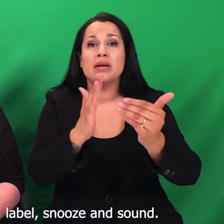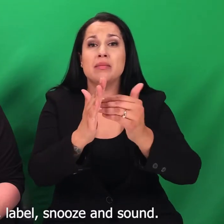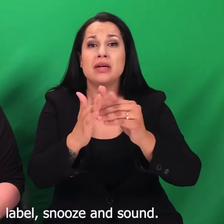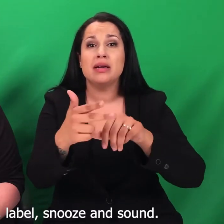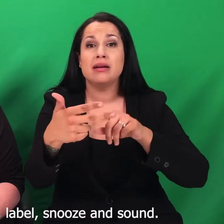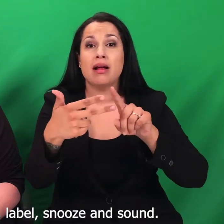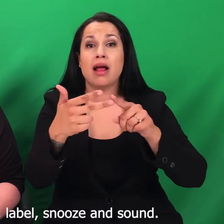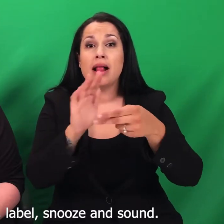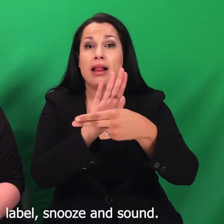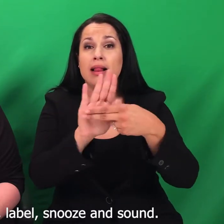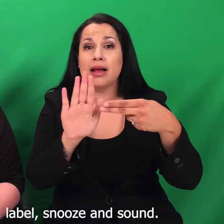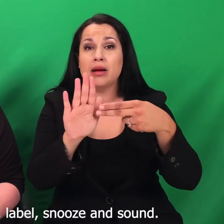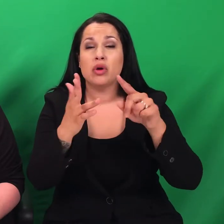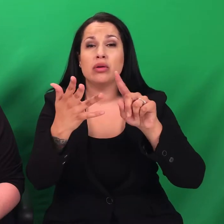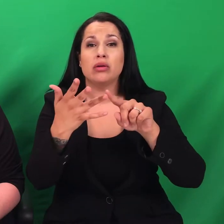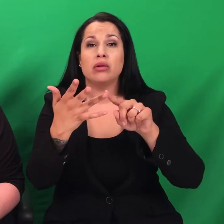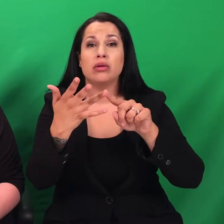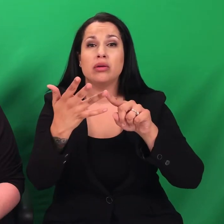snooze, and sound.